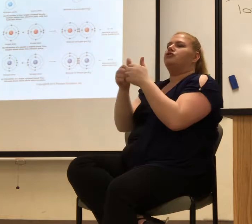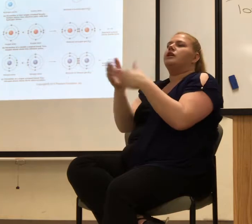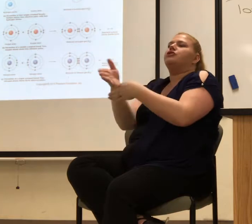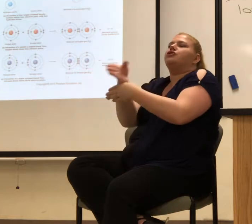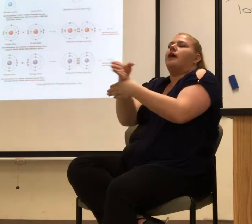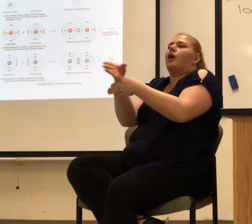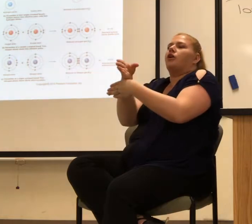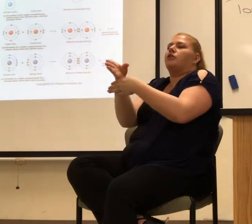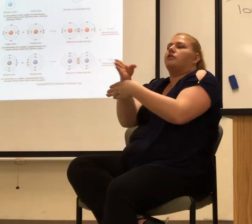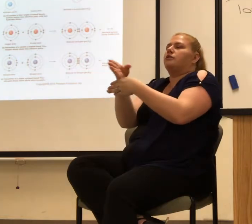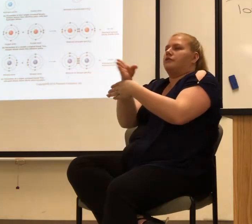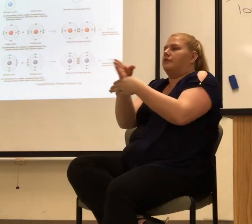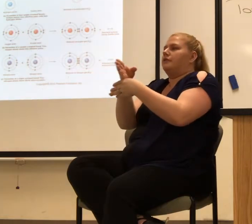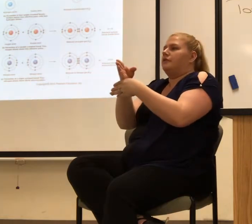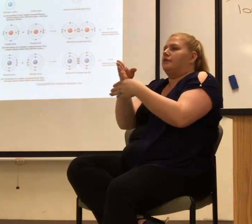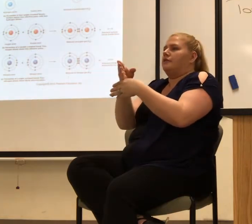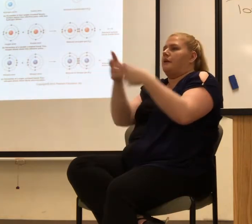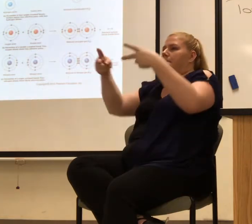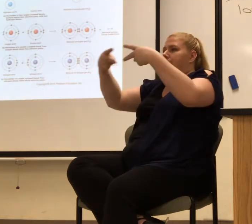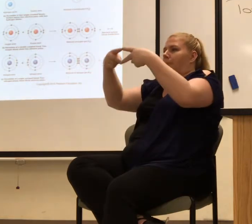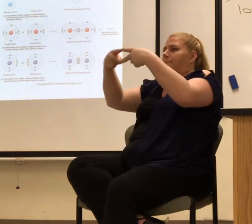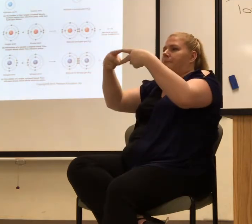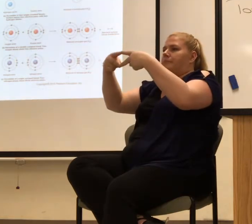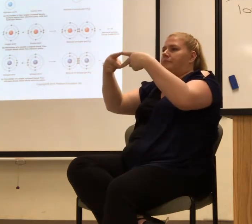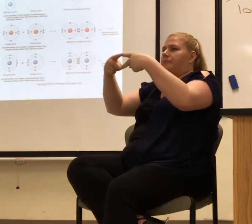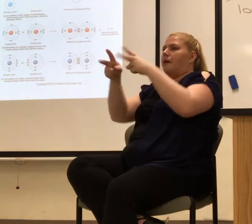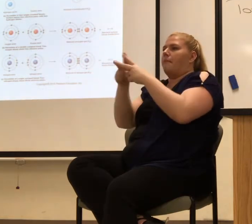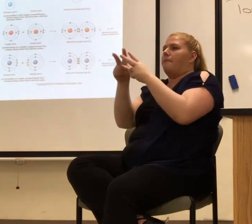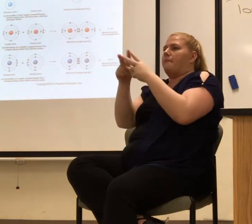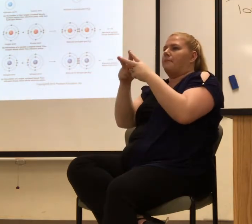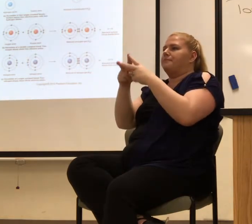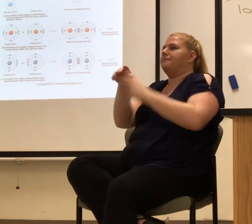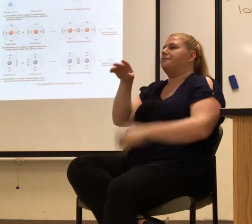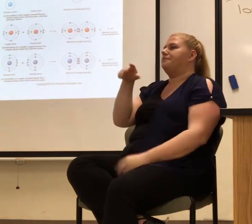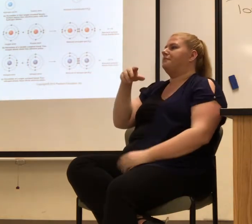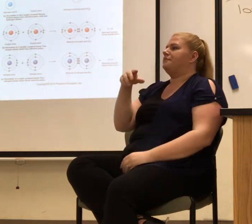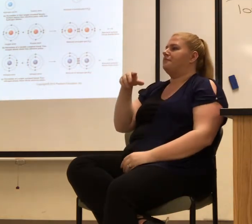Sharing of an electron pair.